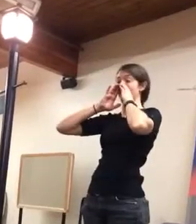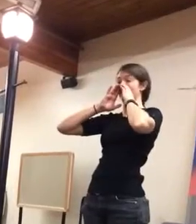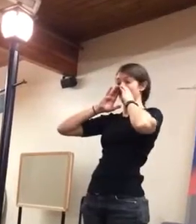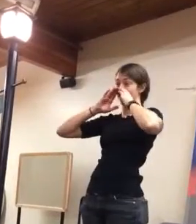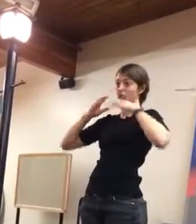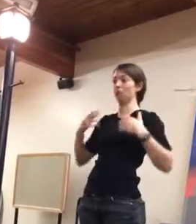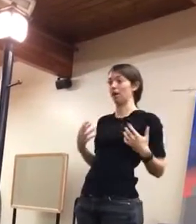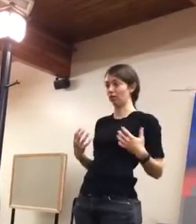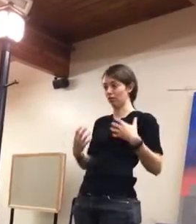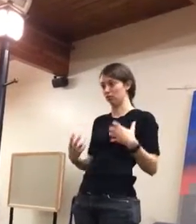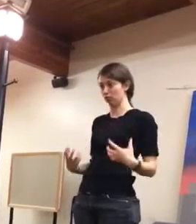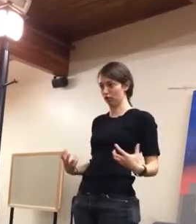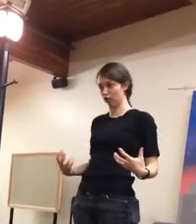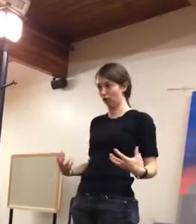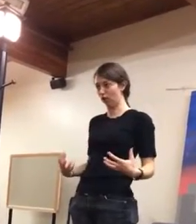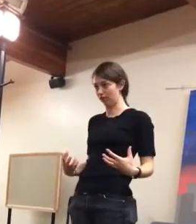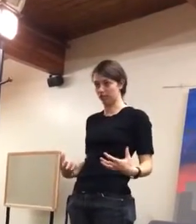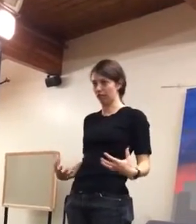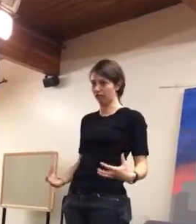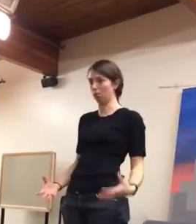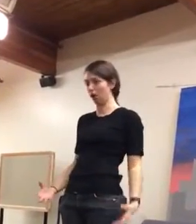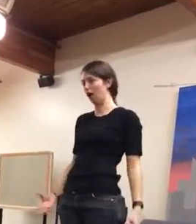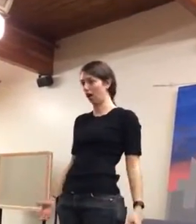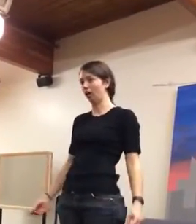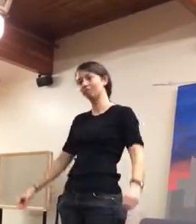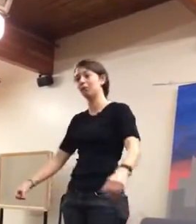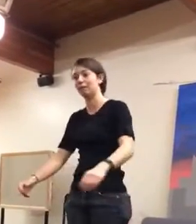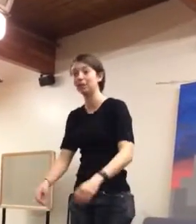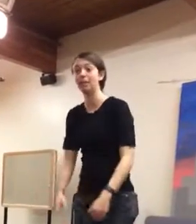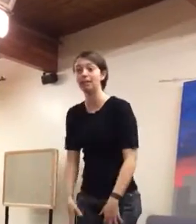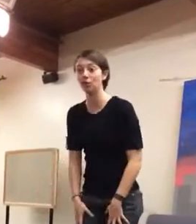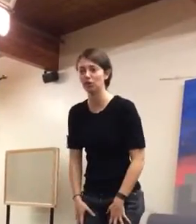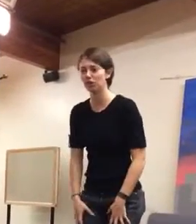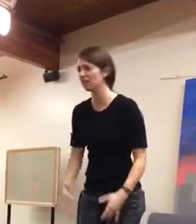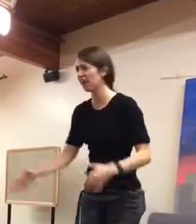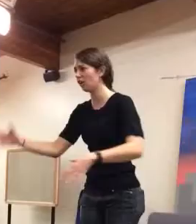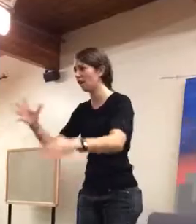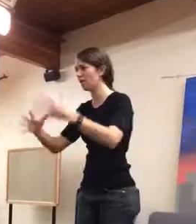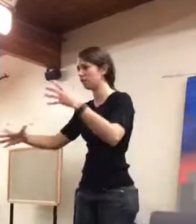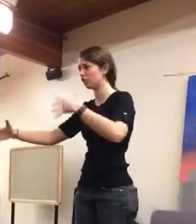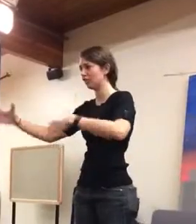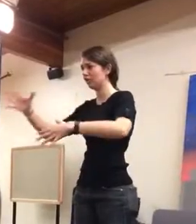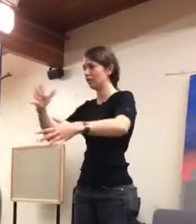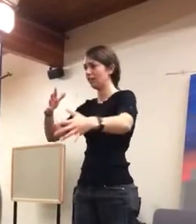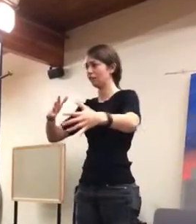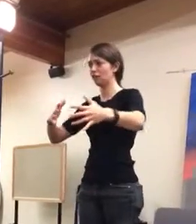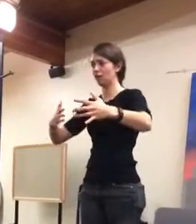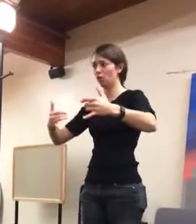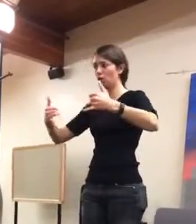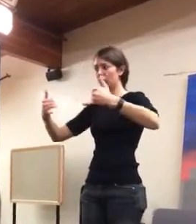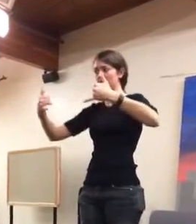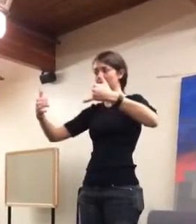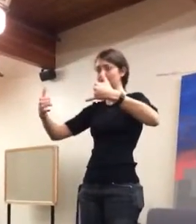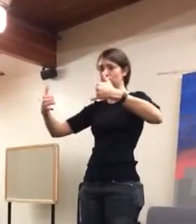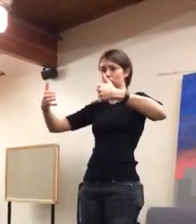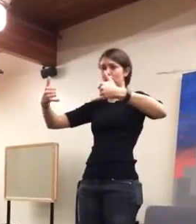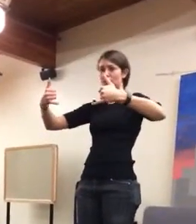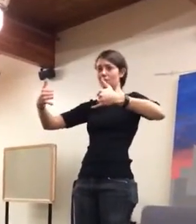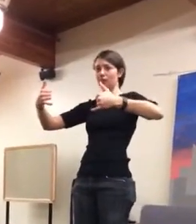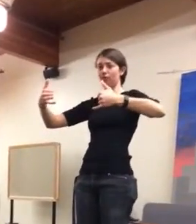sing. Wow, this is really low all of a sudden. Wow. Okay, so you think you got all that much? Let's try the whole thing. Get your J's ready for